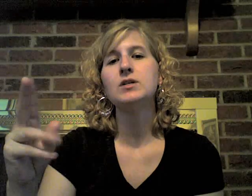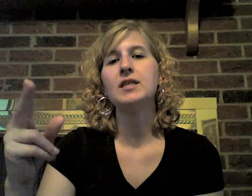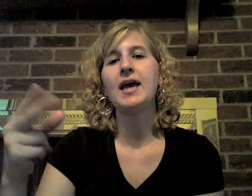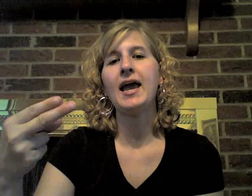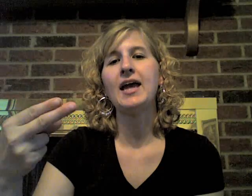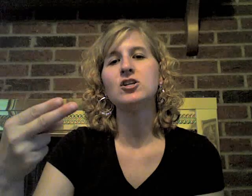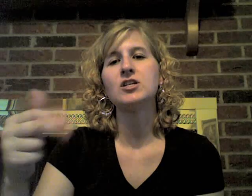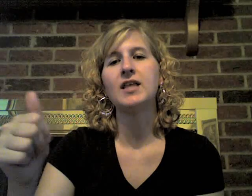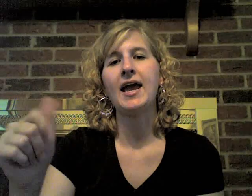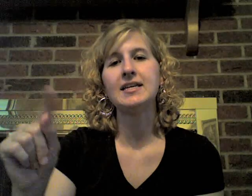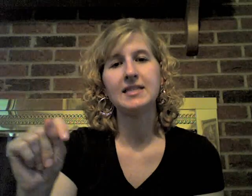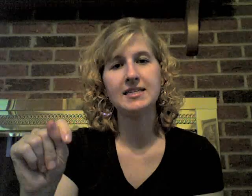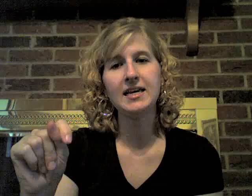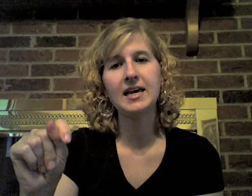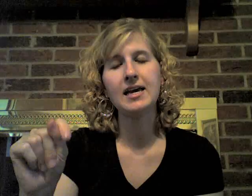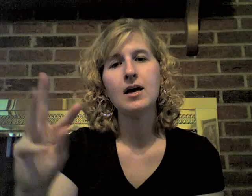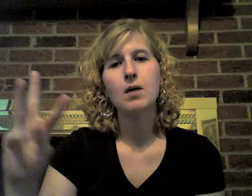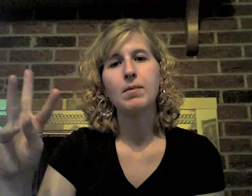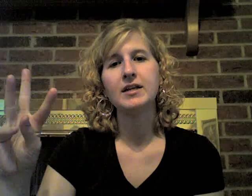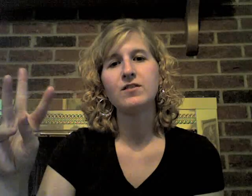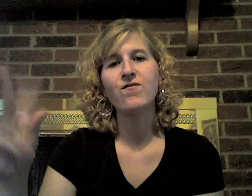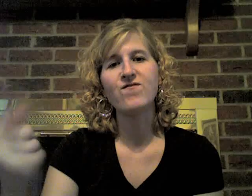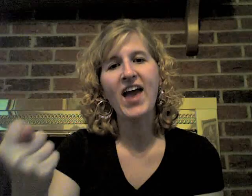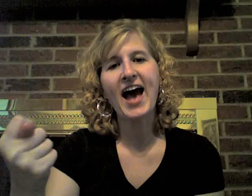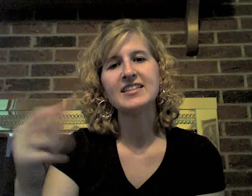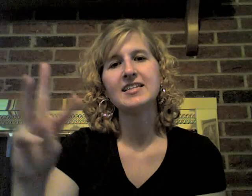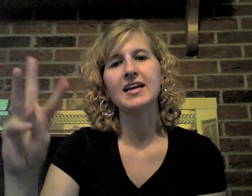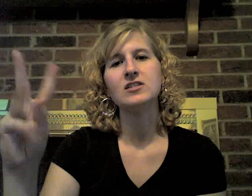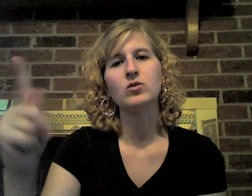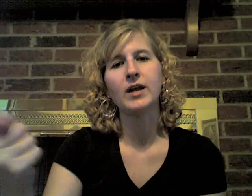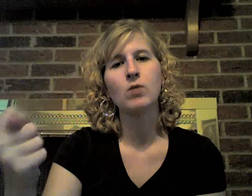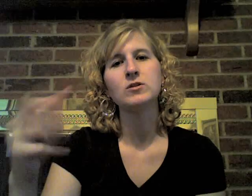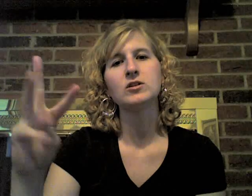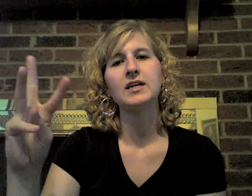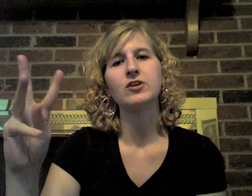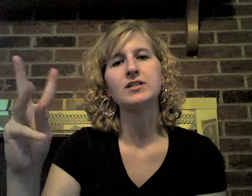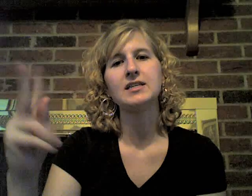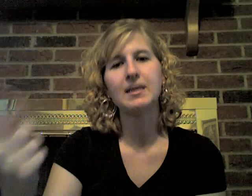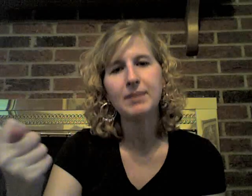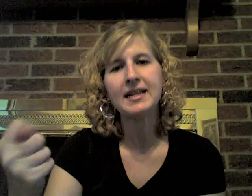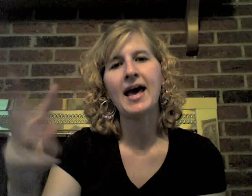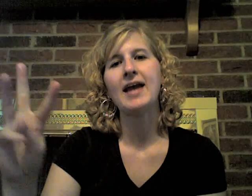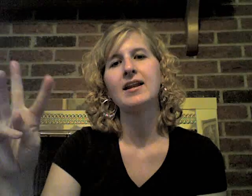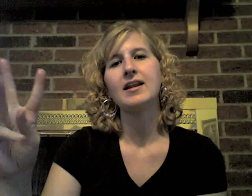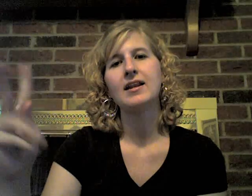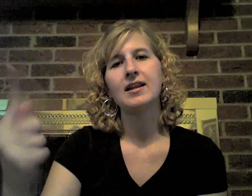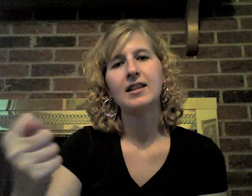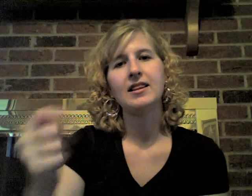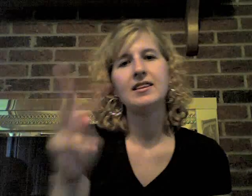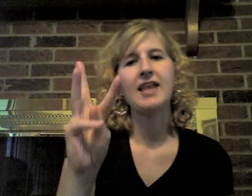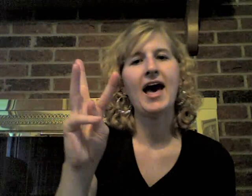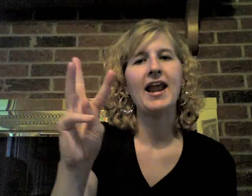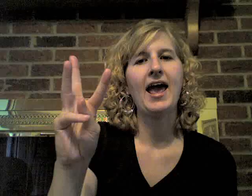the H to the A to the T, but it's fast, and so it almost looks like you're skipping that